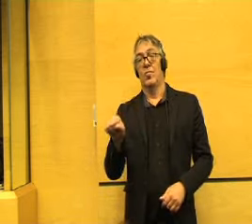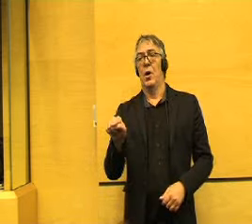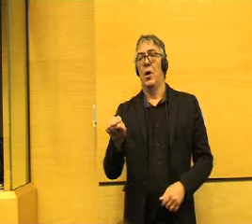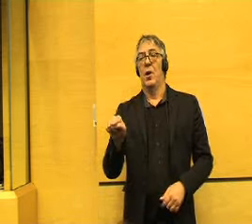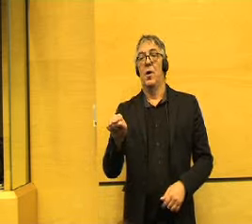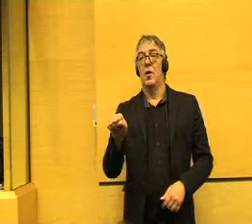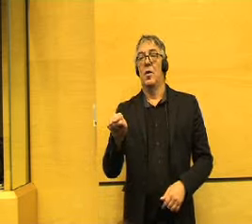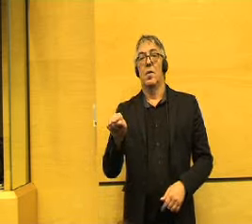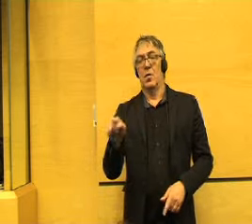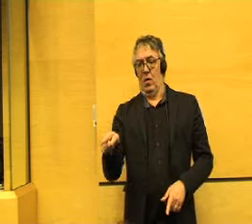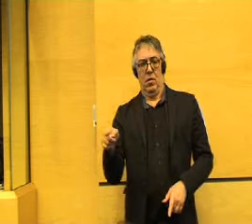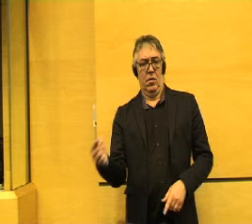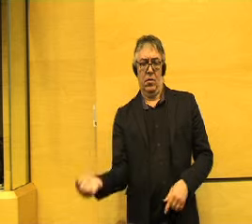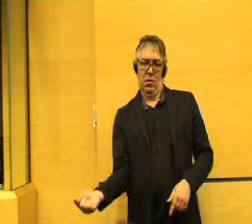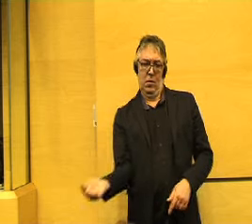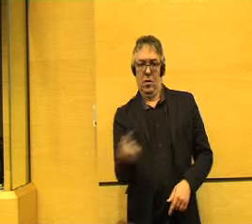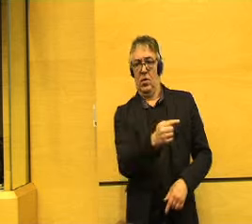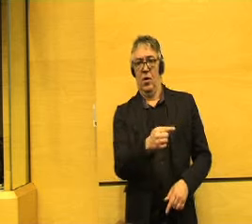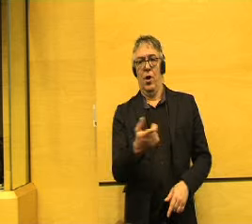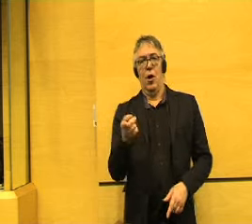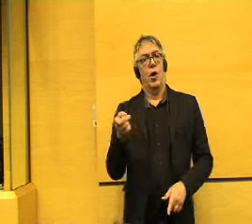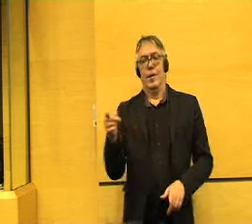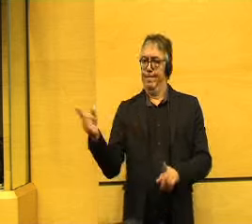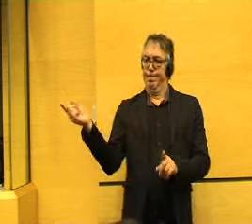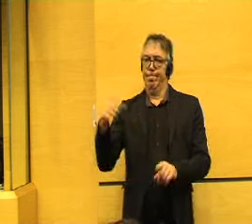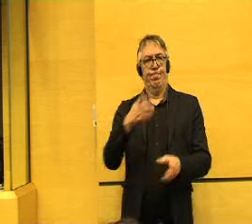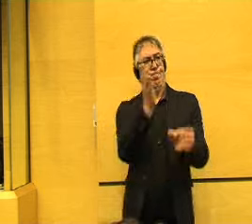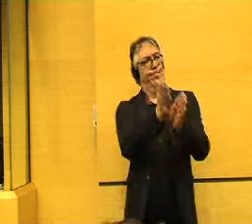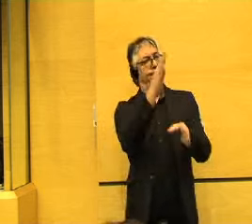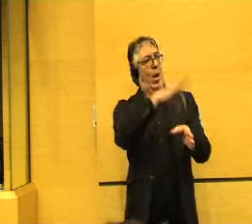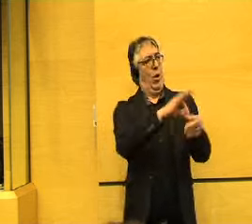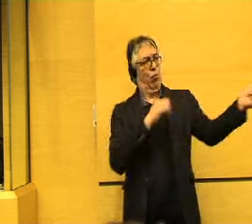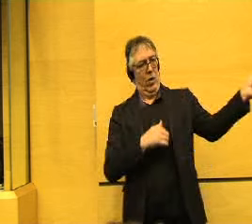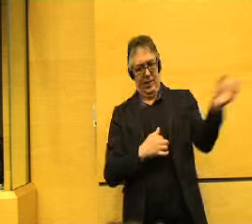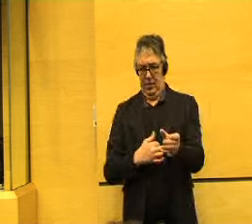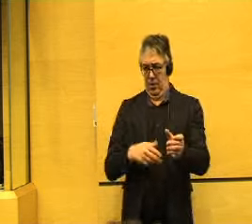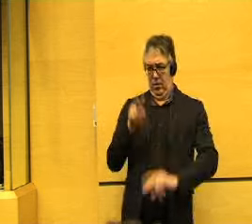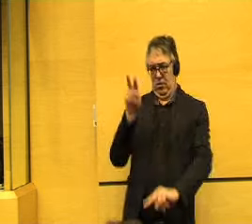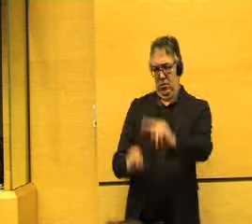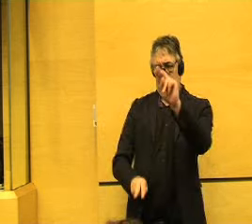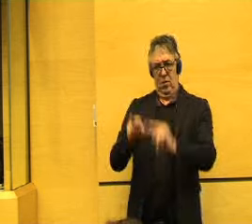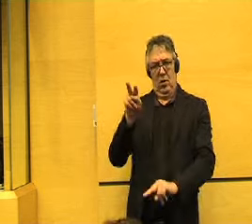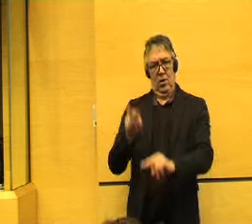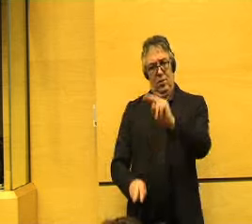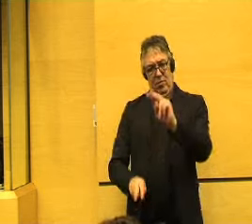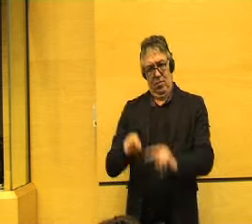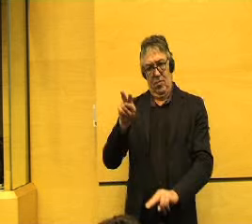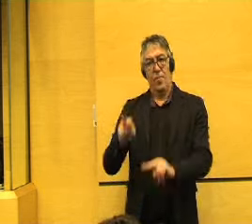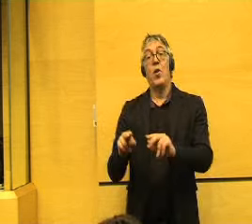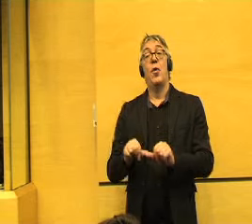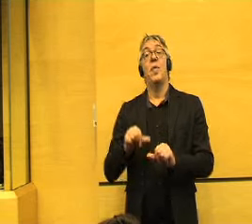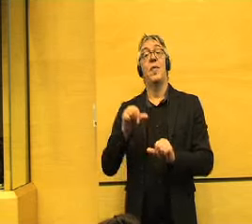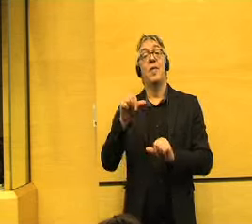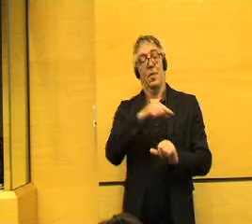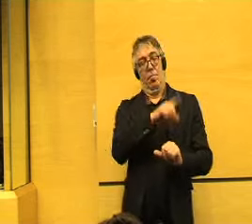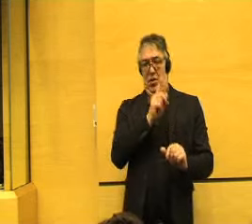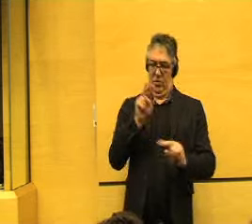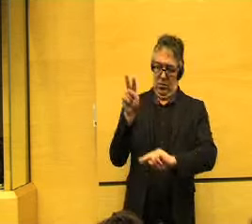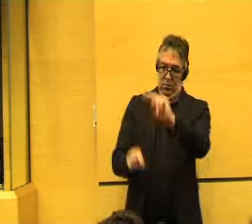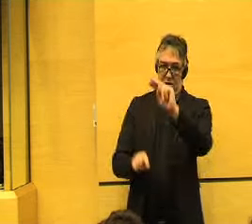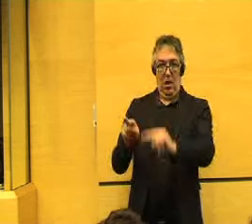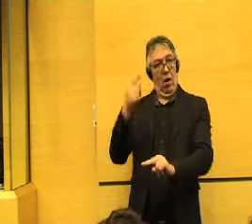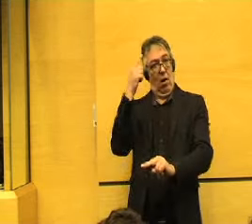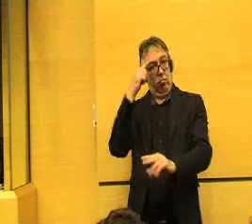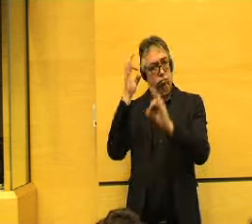the mental disorder by the psychiatrist before adjust the person's